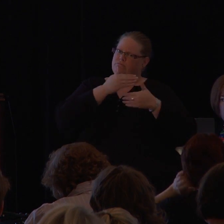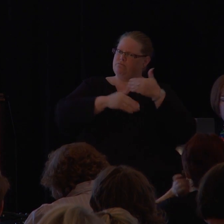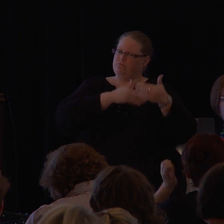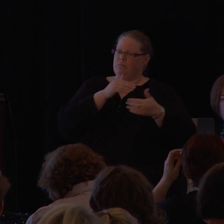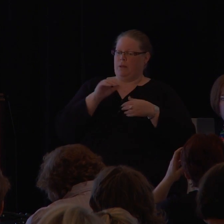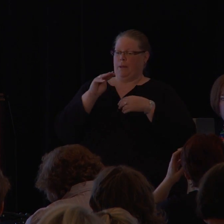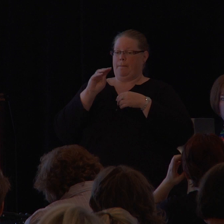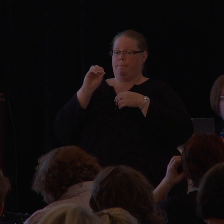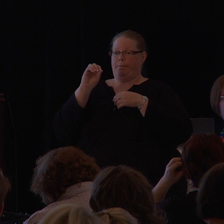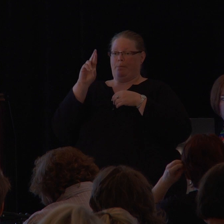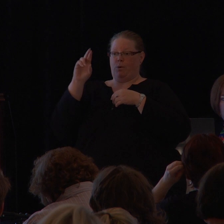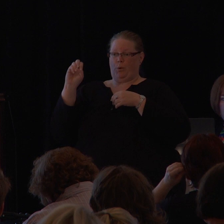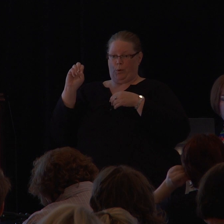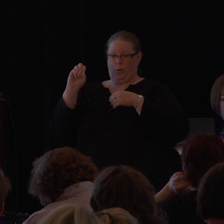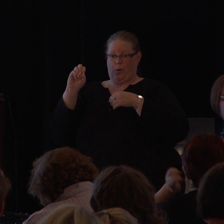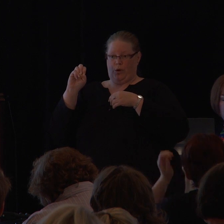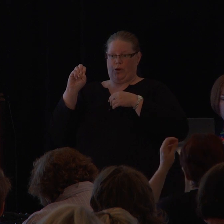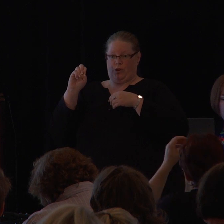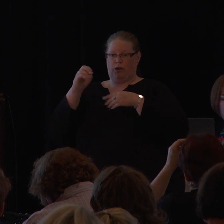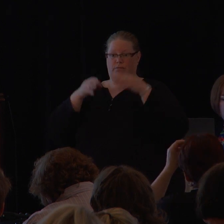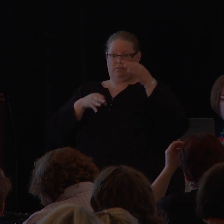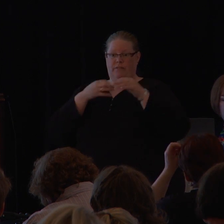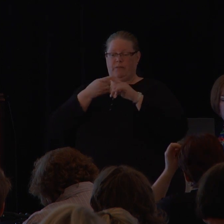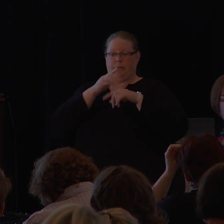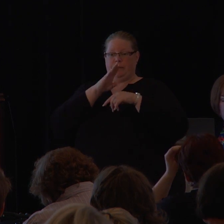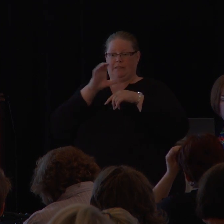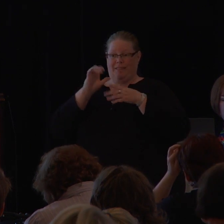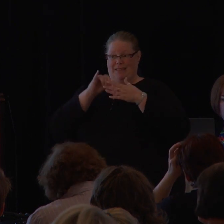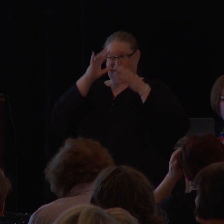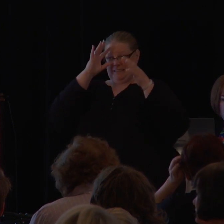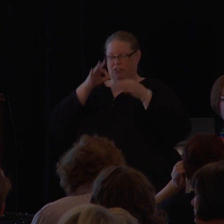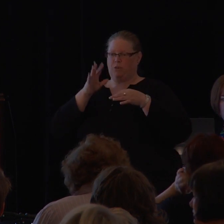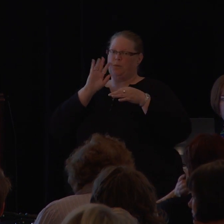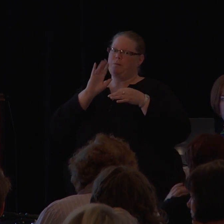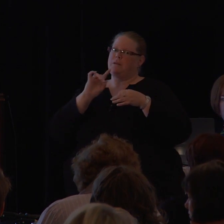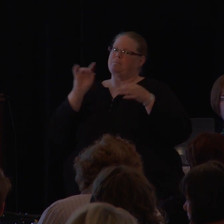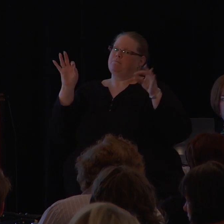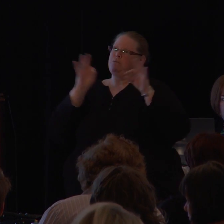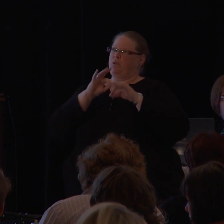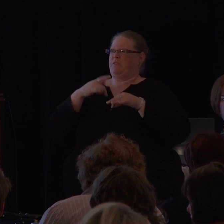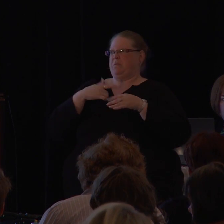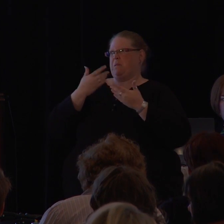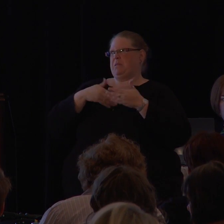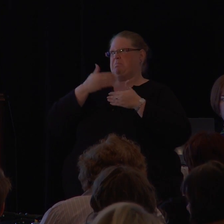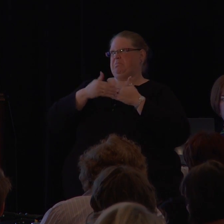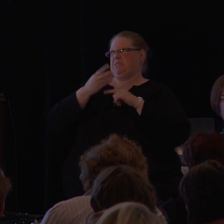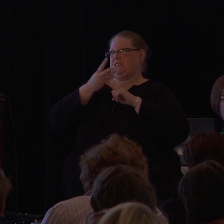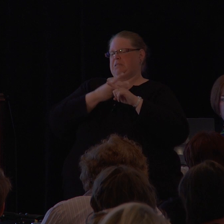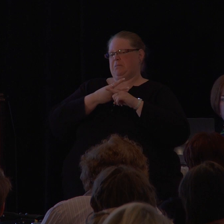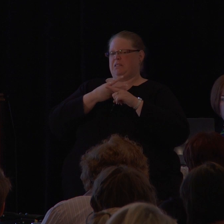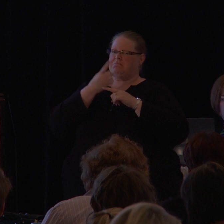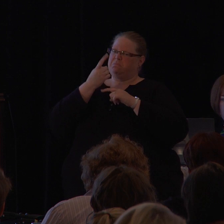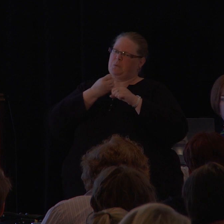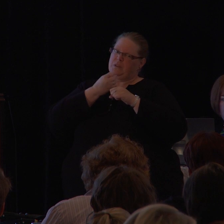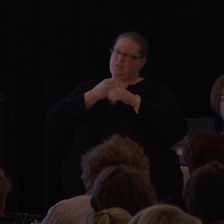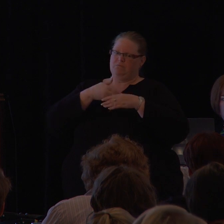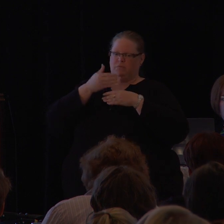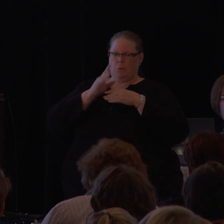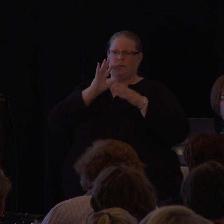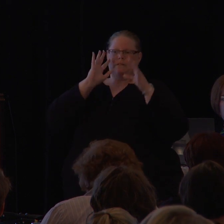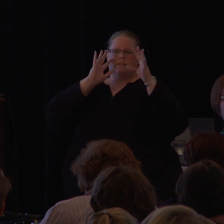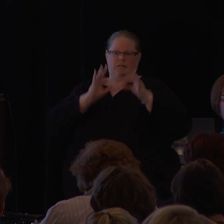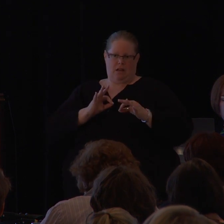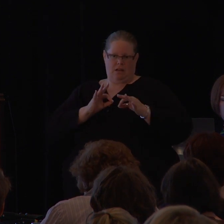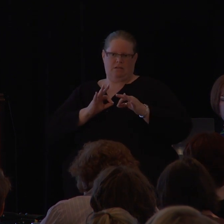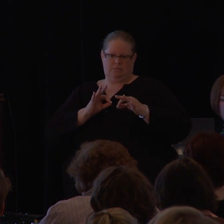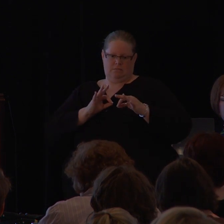case from British Columbia will be a big and important decision decided sometime probably in the next 6 months to a year on the extent to which